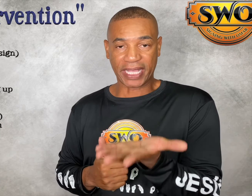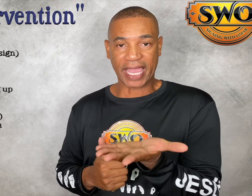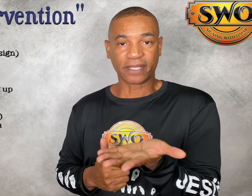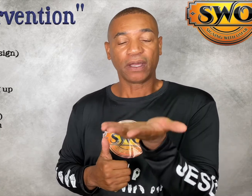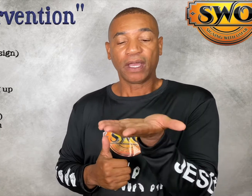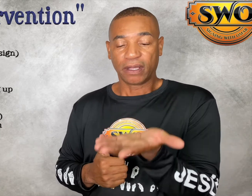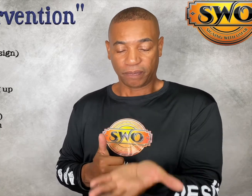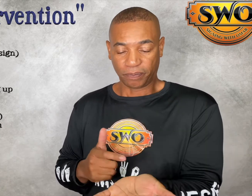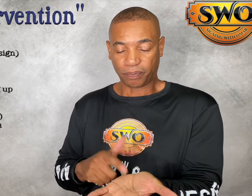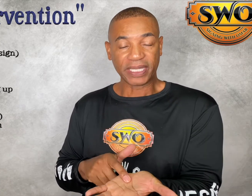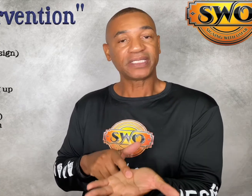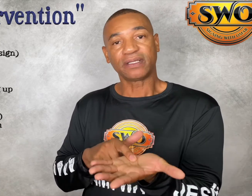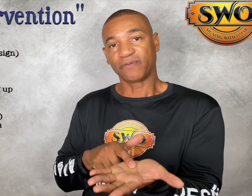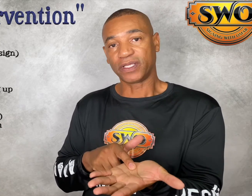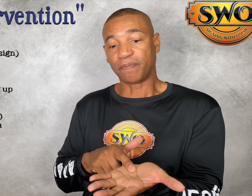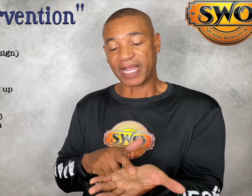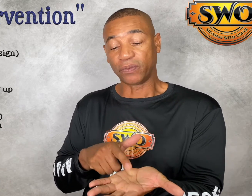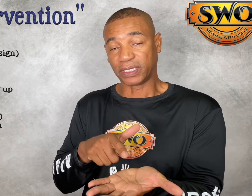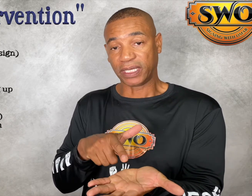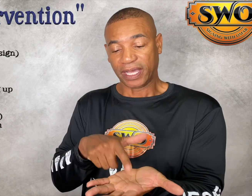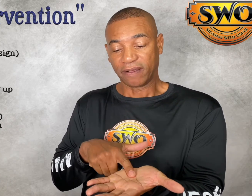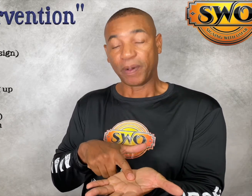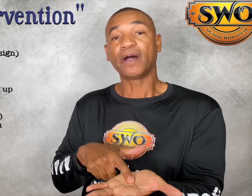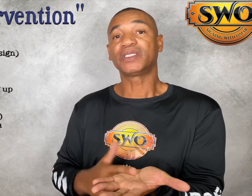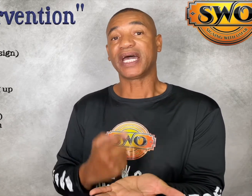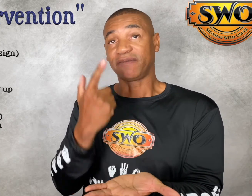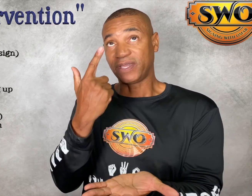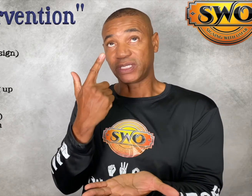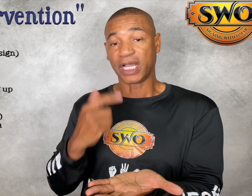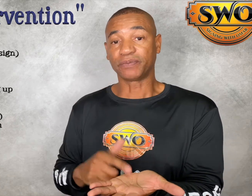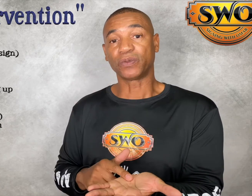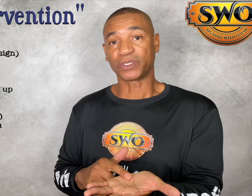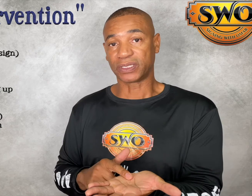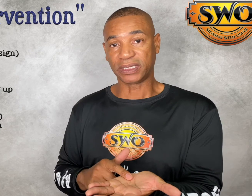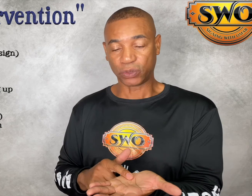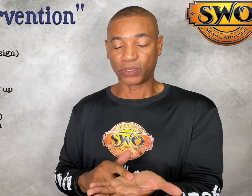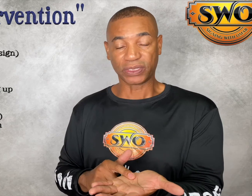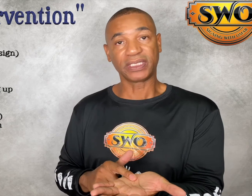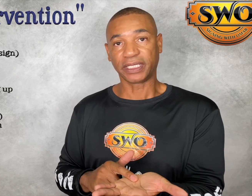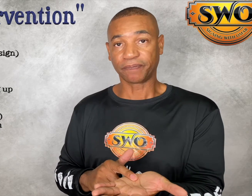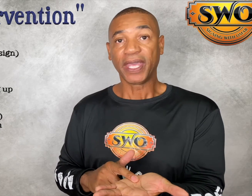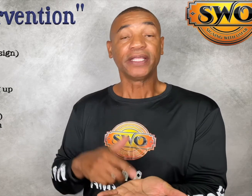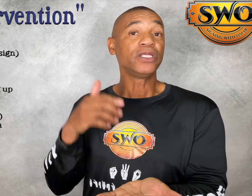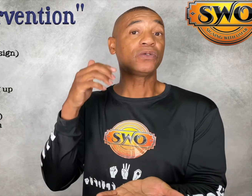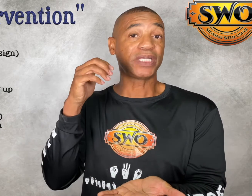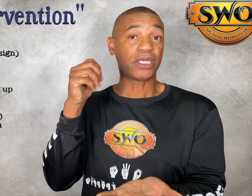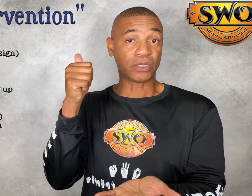hand, place it in front of the body with the palm side facing up towards the ceiling. Then you'll take your